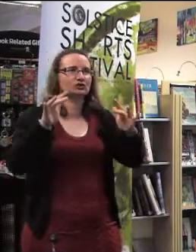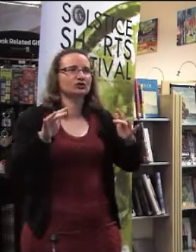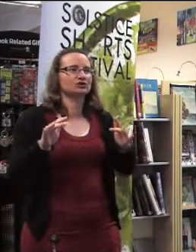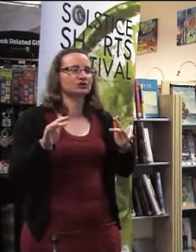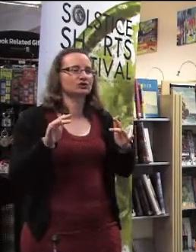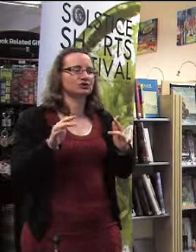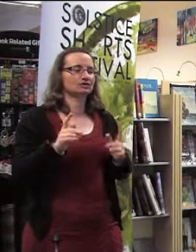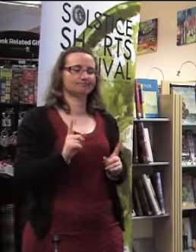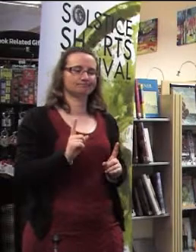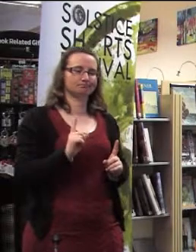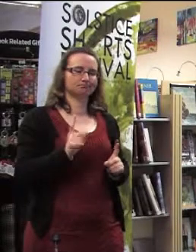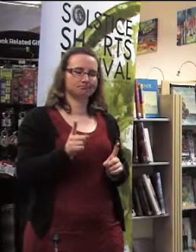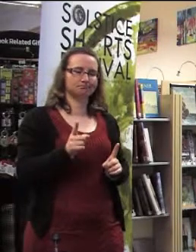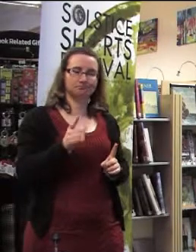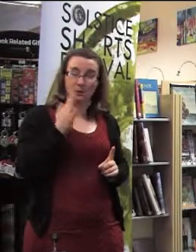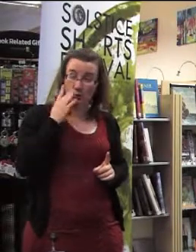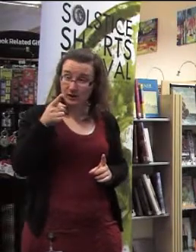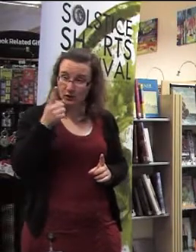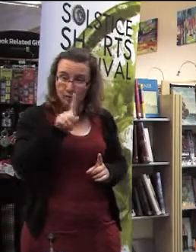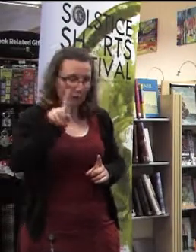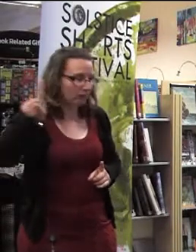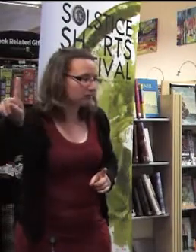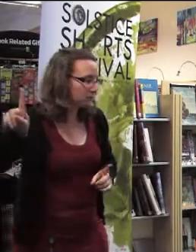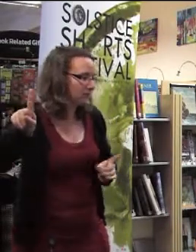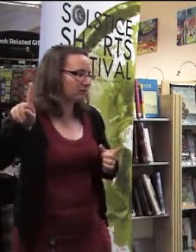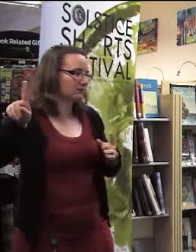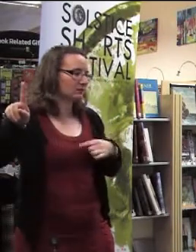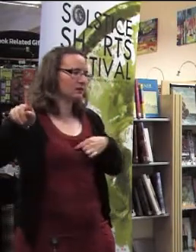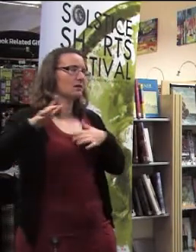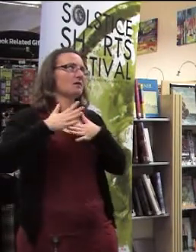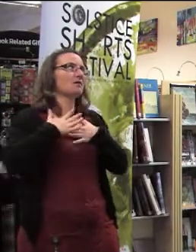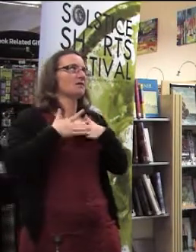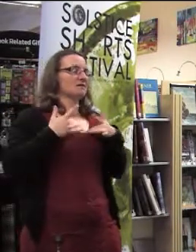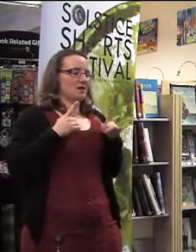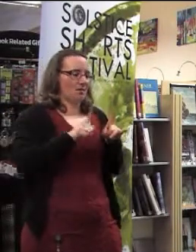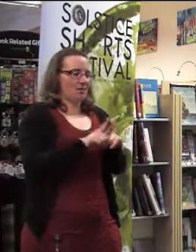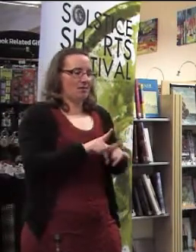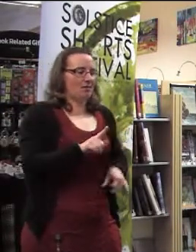That's what it's like when your face turns away from me, as it's turned now.